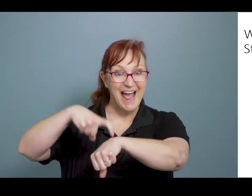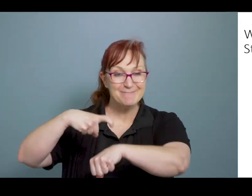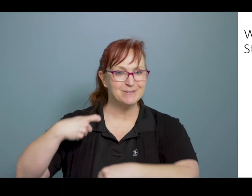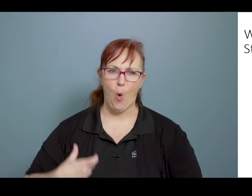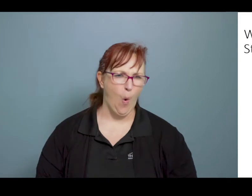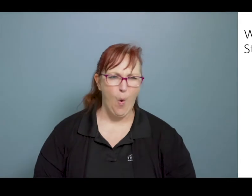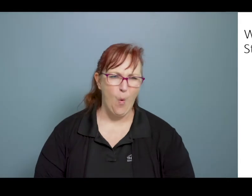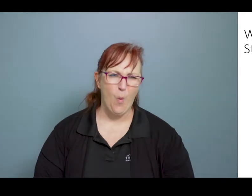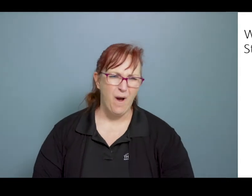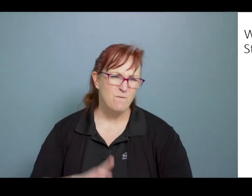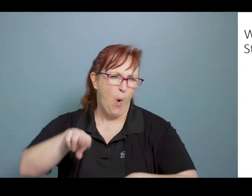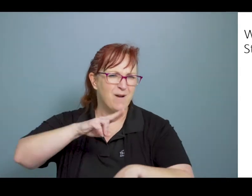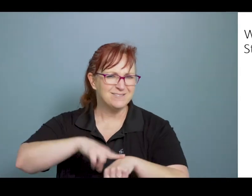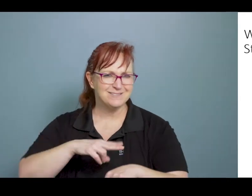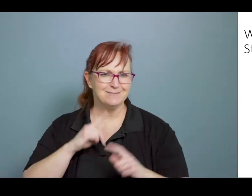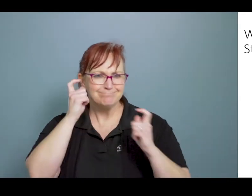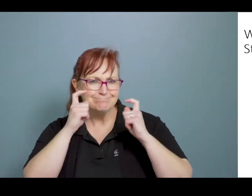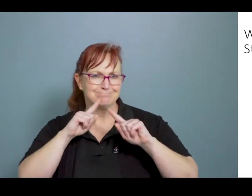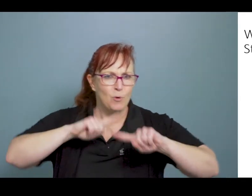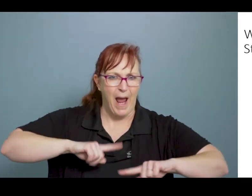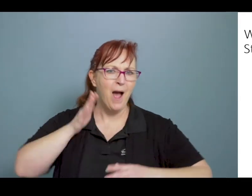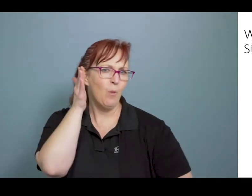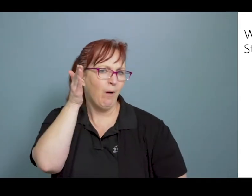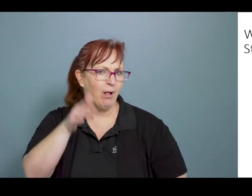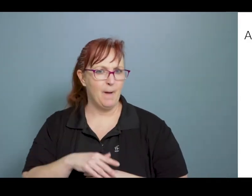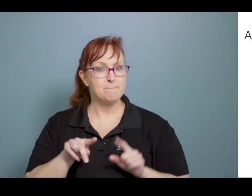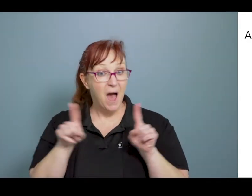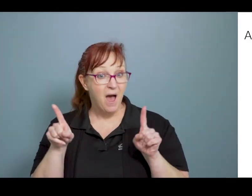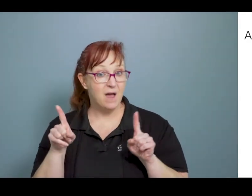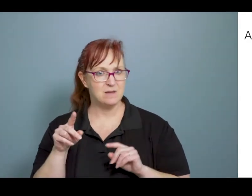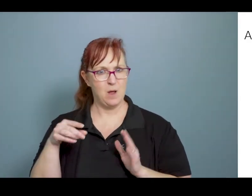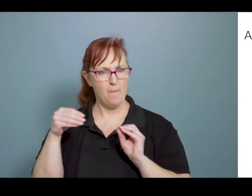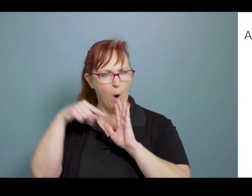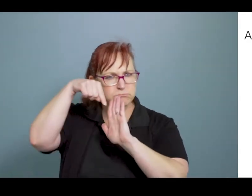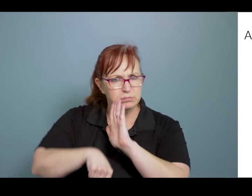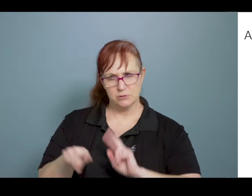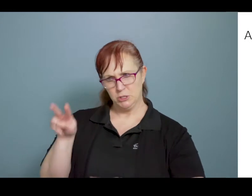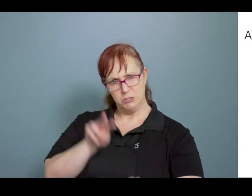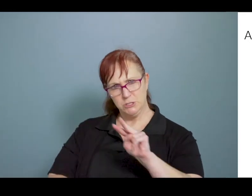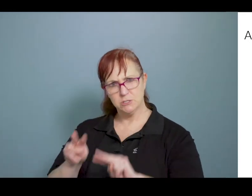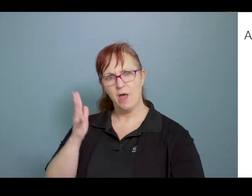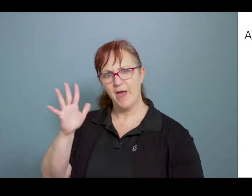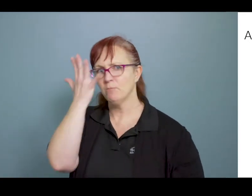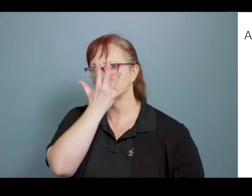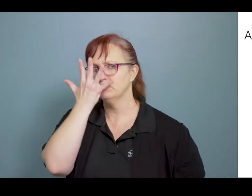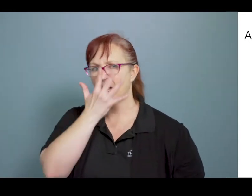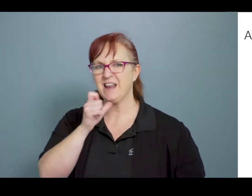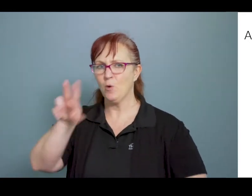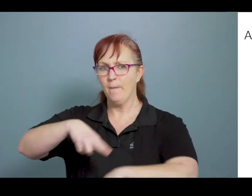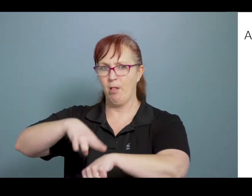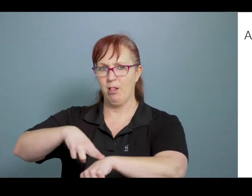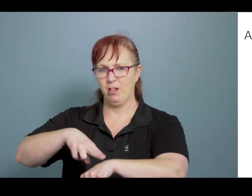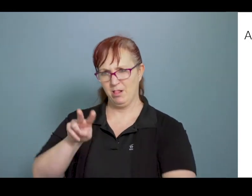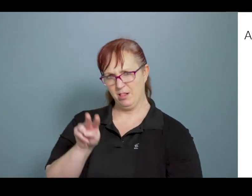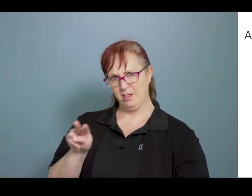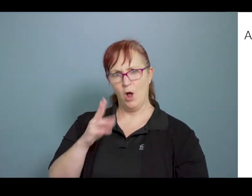on in the world around us. And so a couple things to look for in terms of atypical